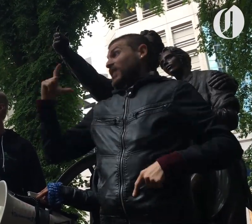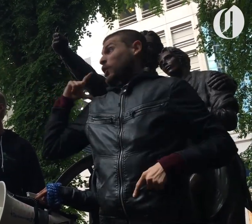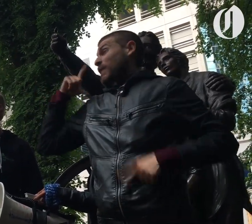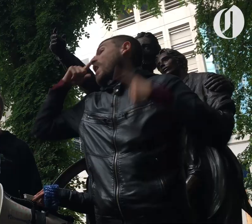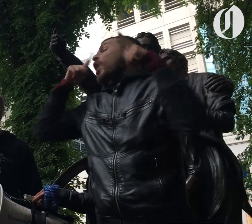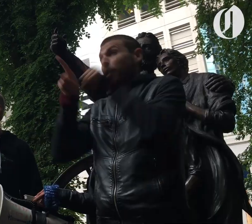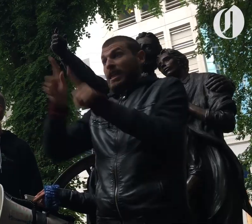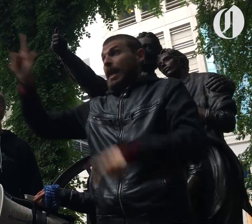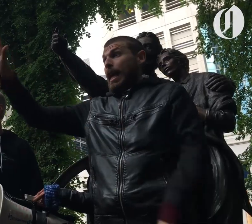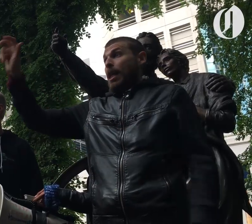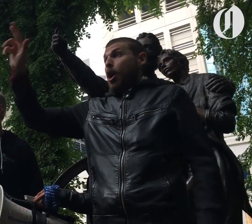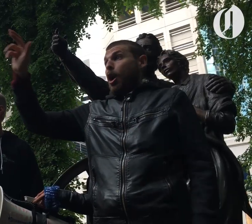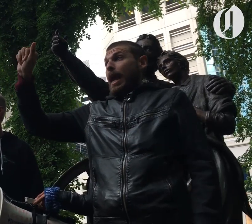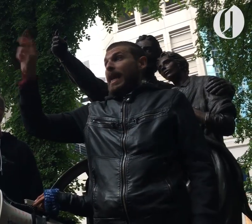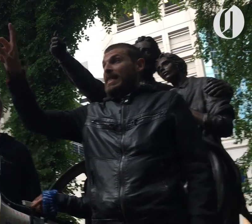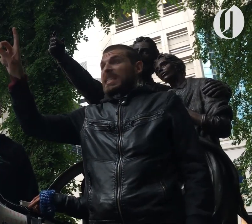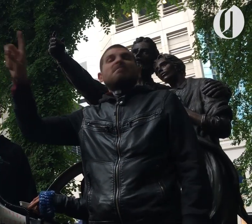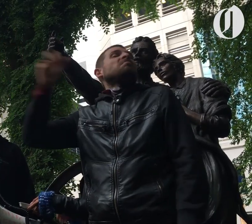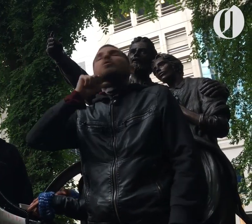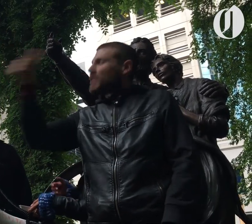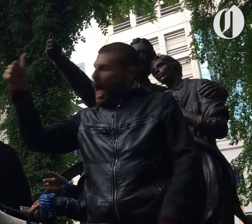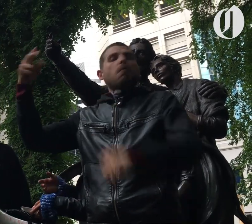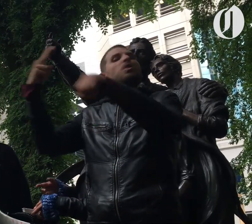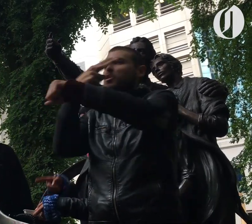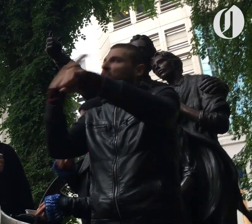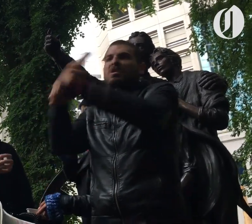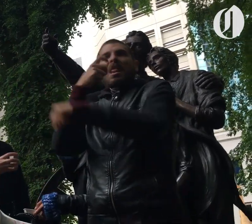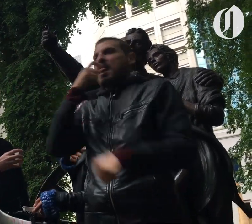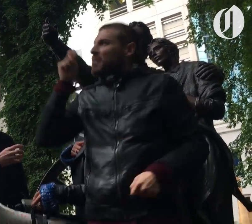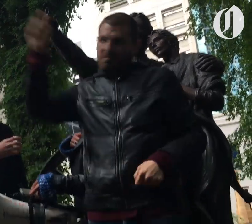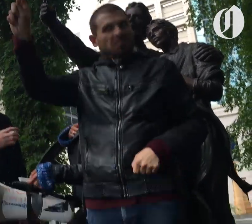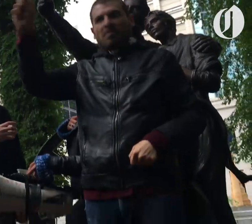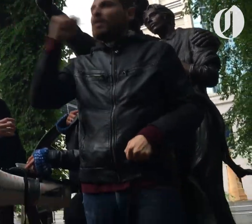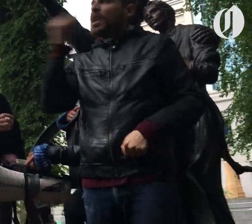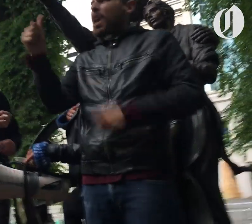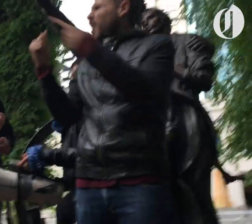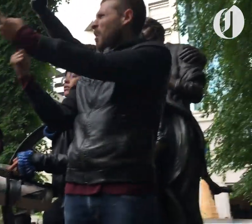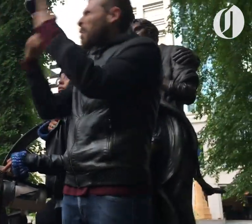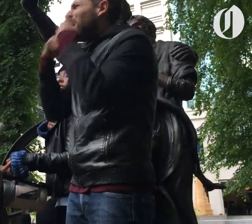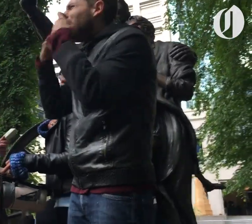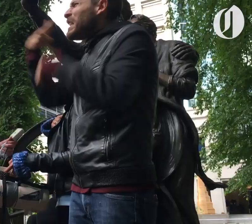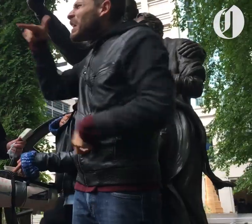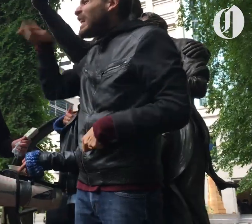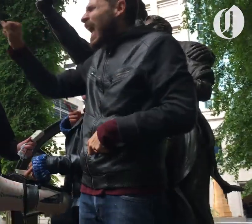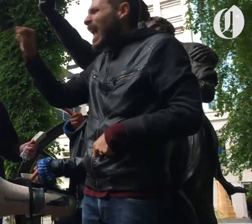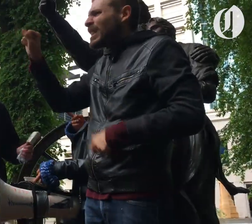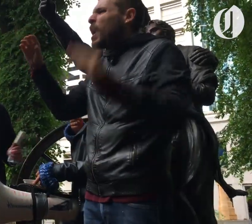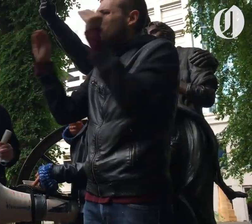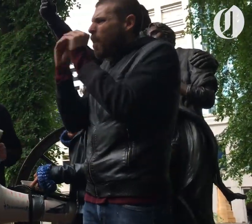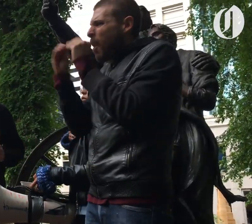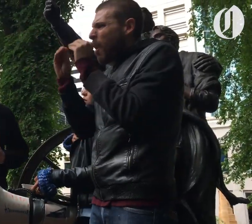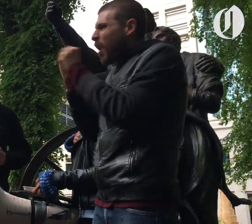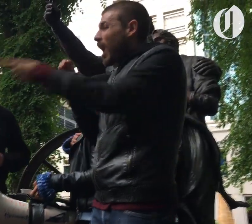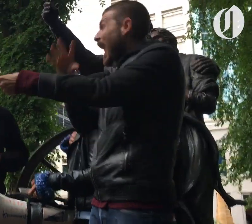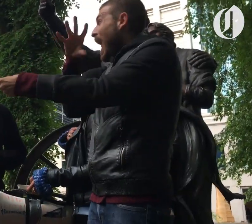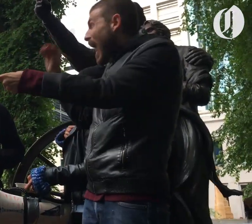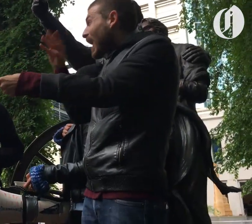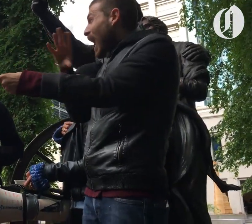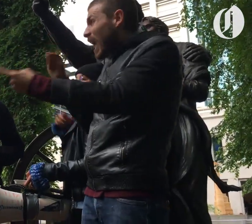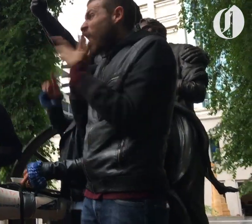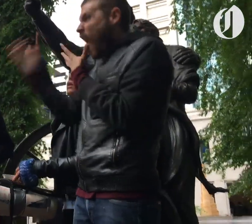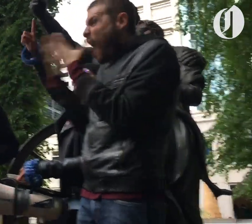The LRAD will not be used. No LRAD. What about the tear gas? You're not done, Ted. You're not done.